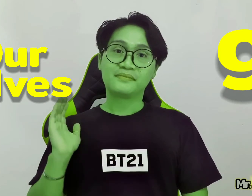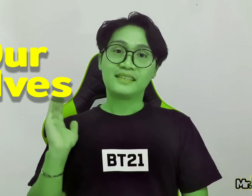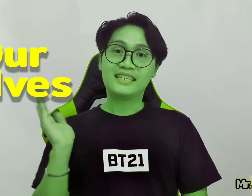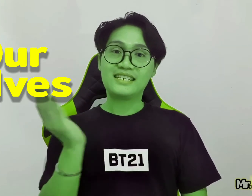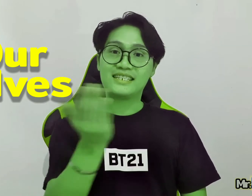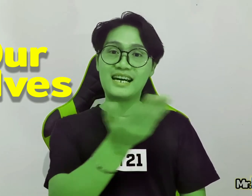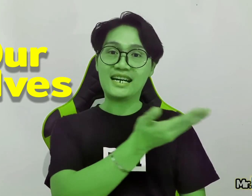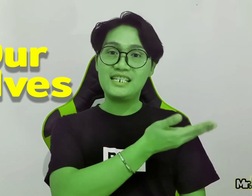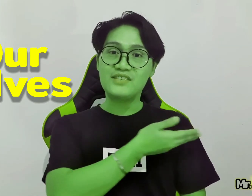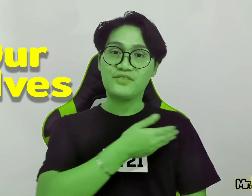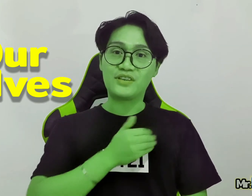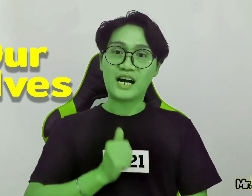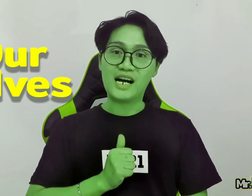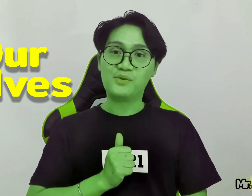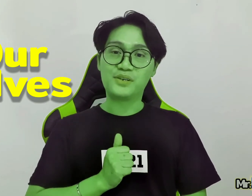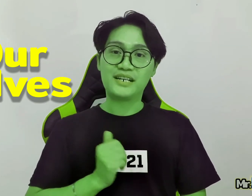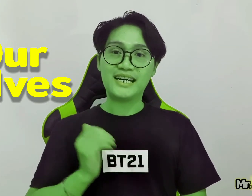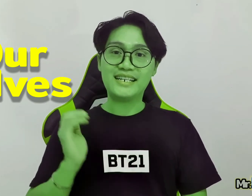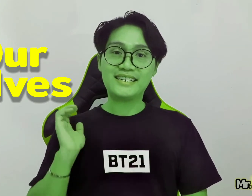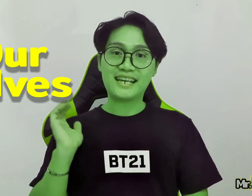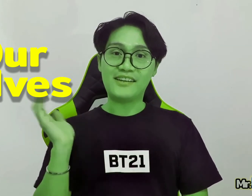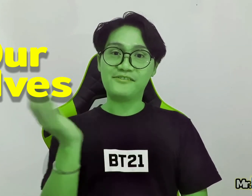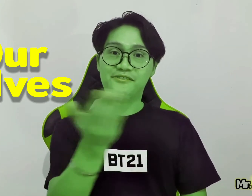The signs for our and self.